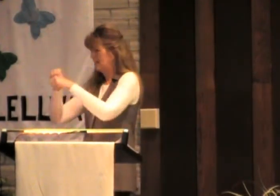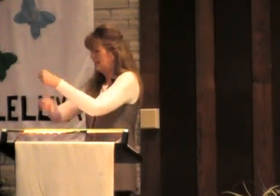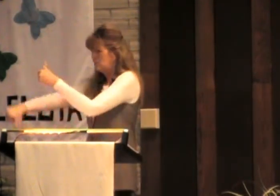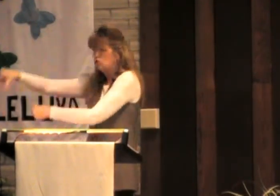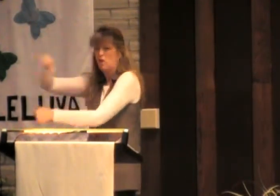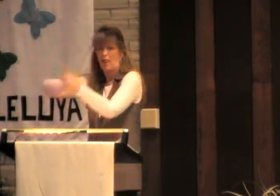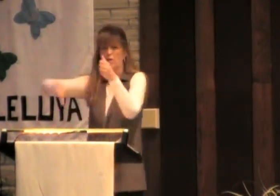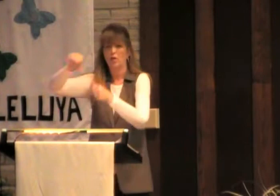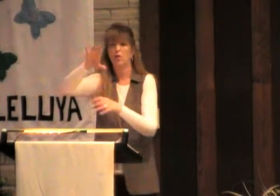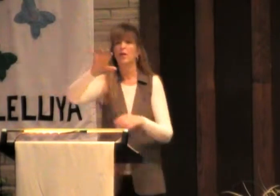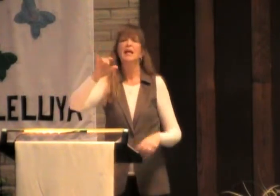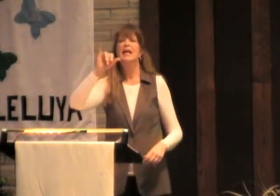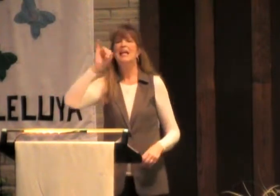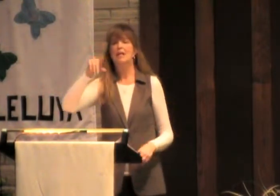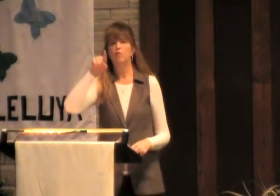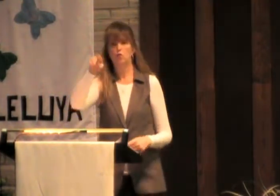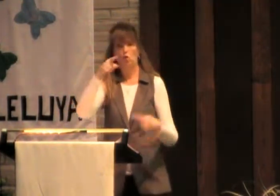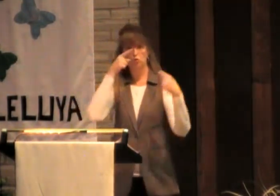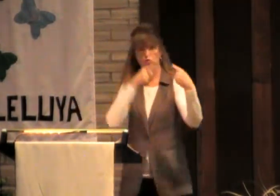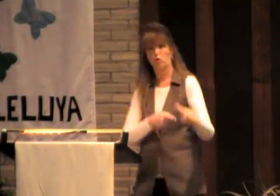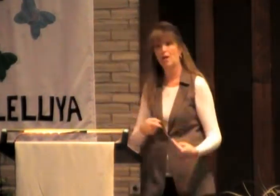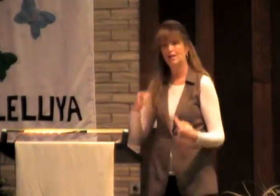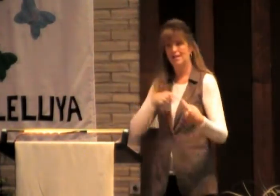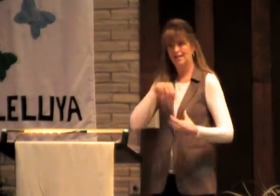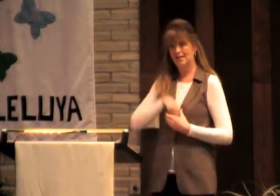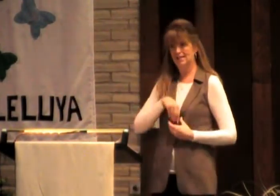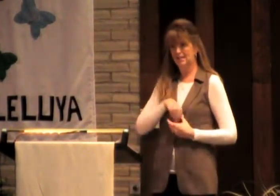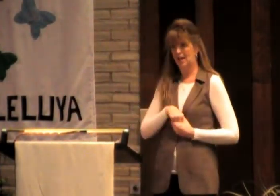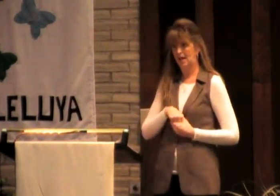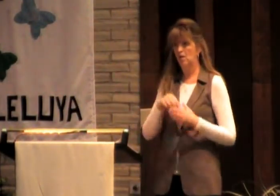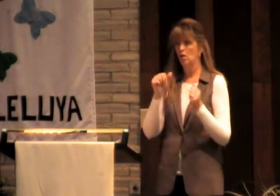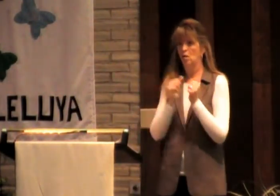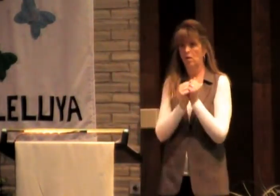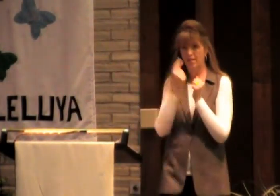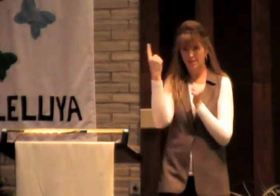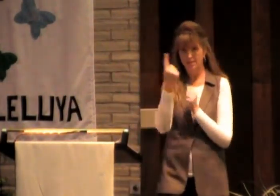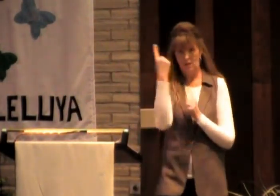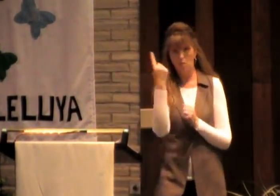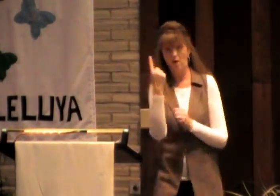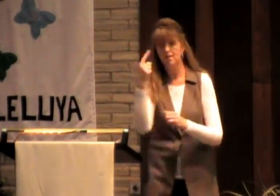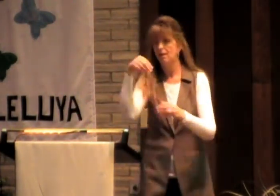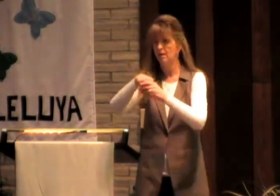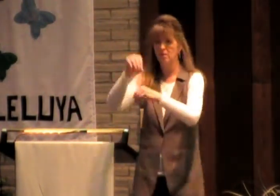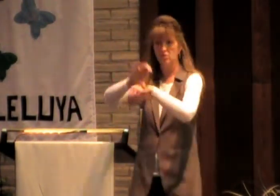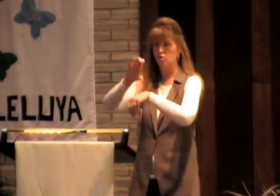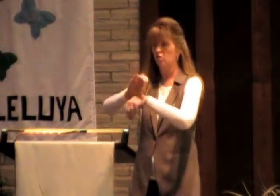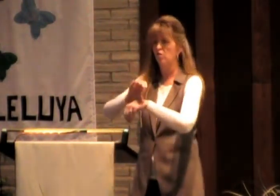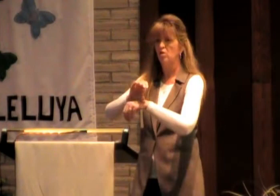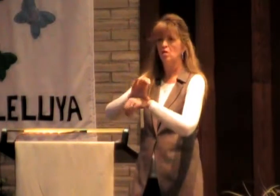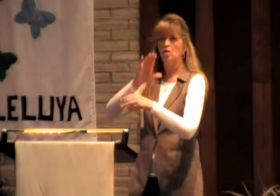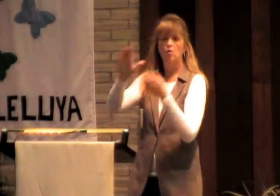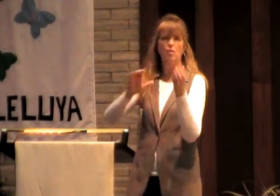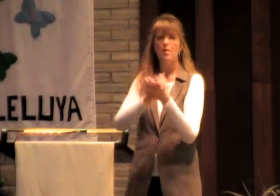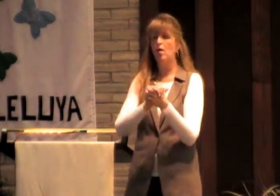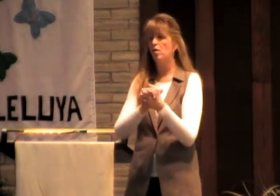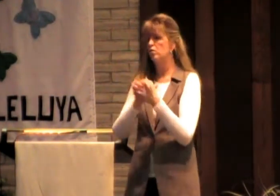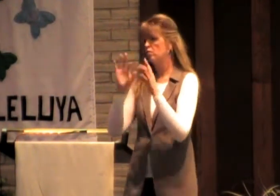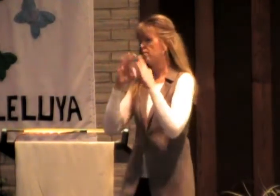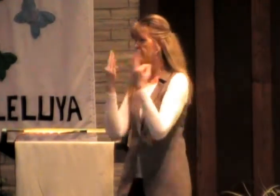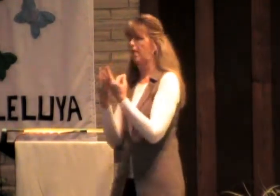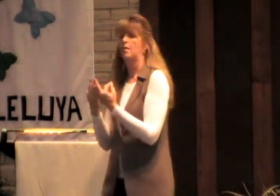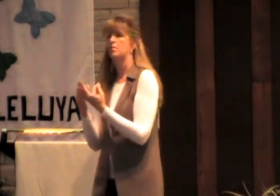people. Look for positive things in each other. If you struggle inside with something or someone in the